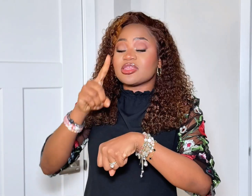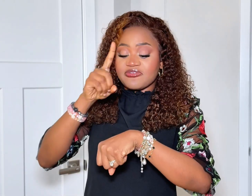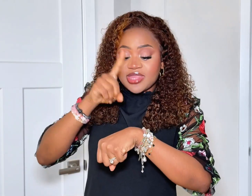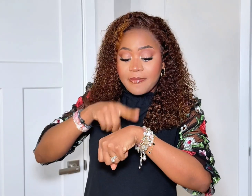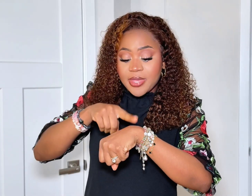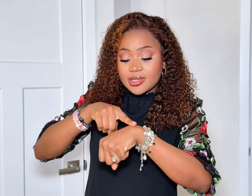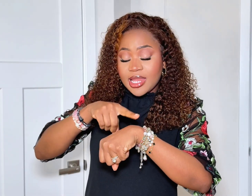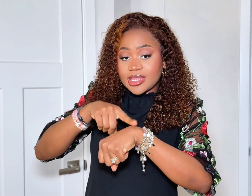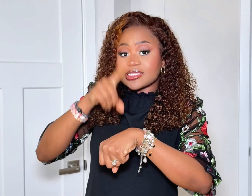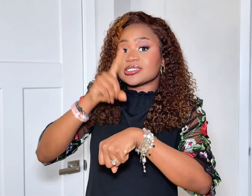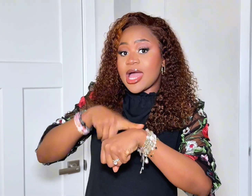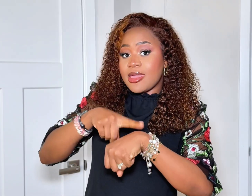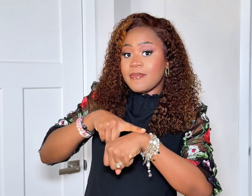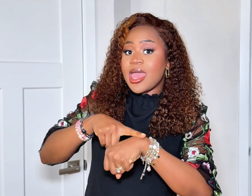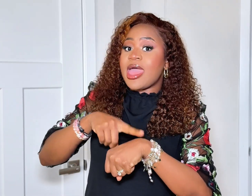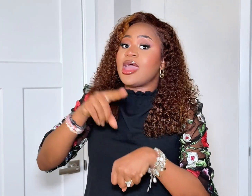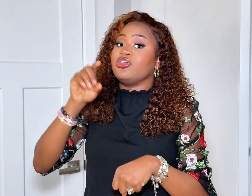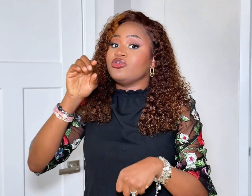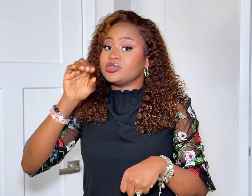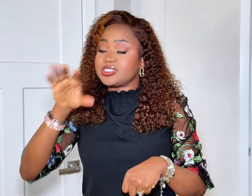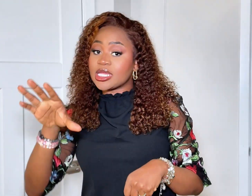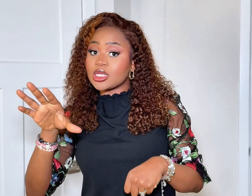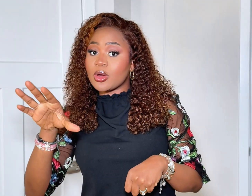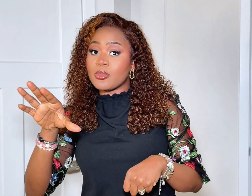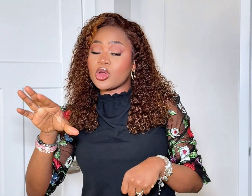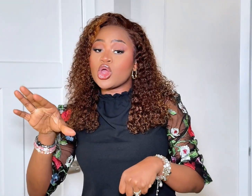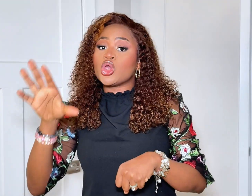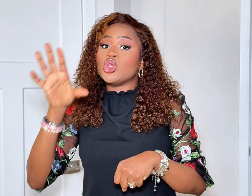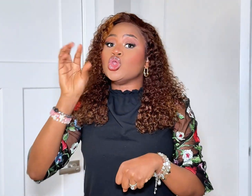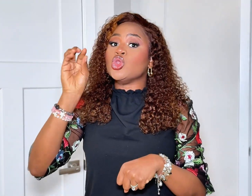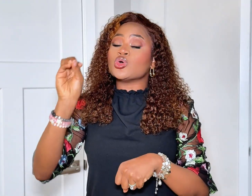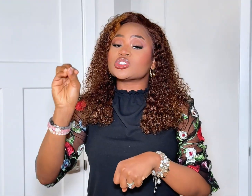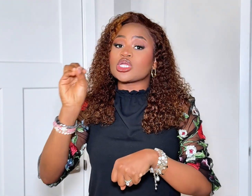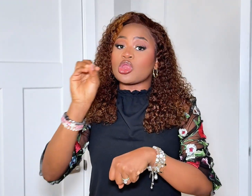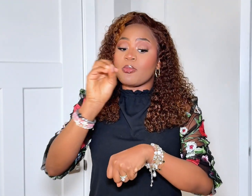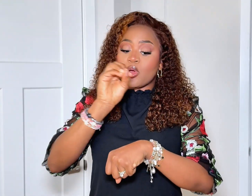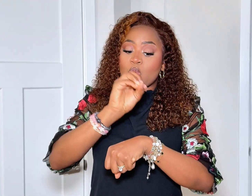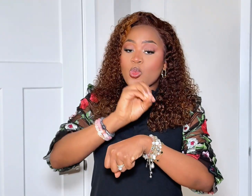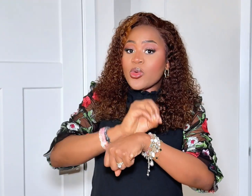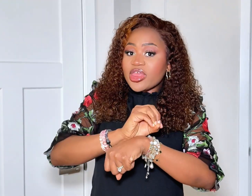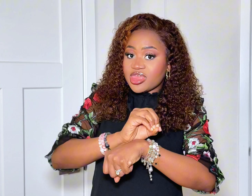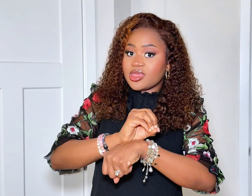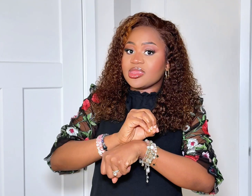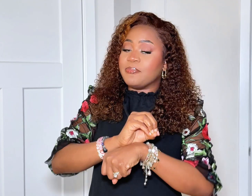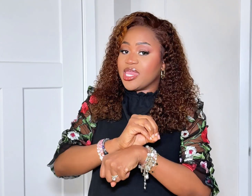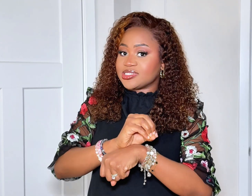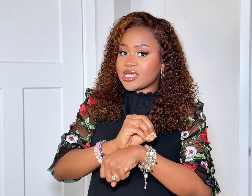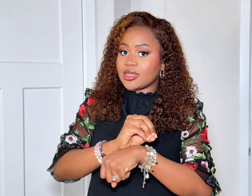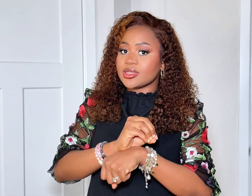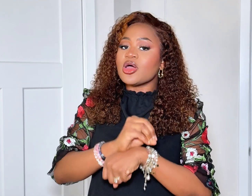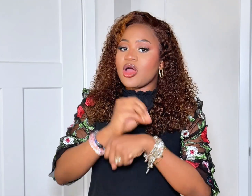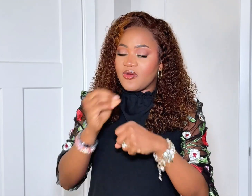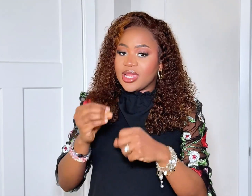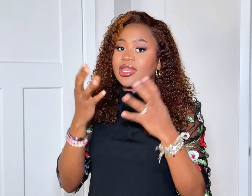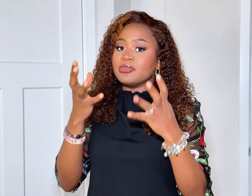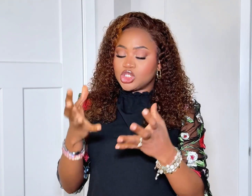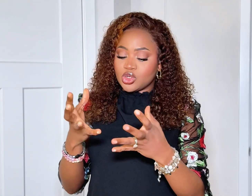of tapping like this time and you say the number, you use the number with the base sign. All right, let me show you,